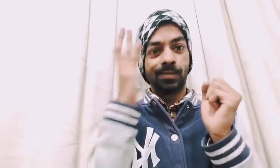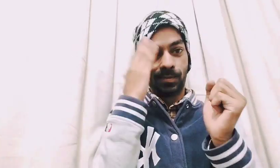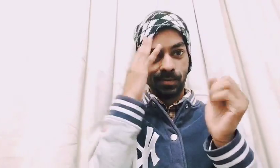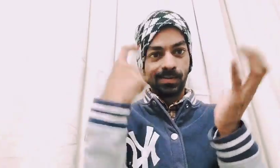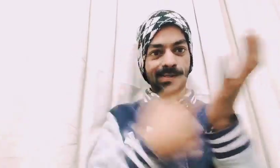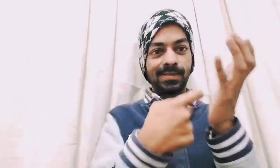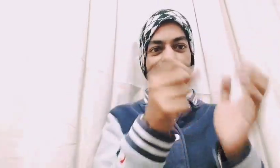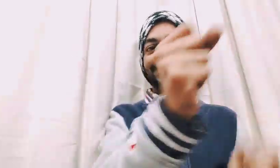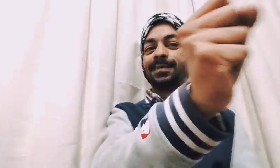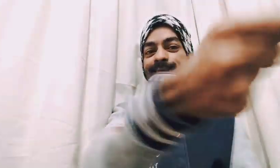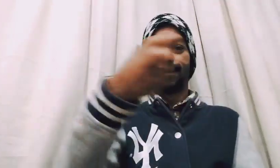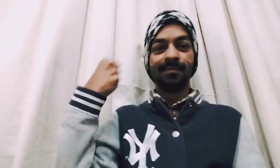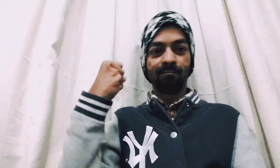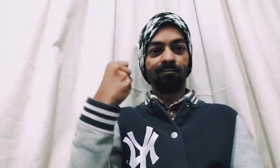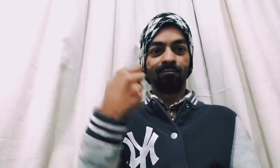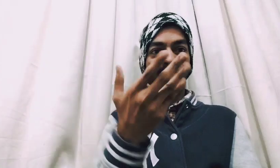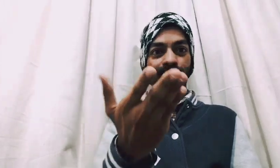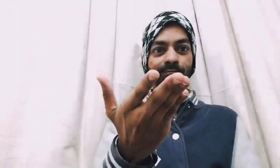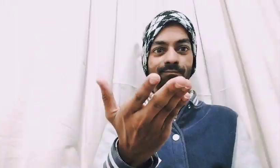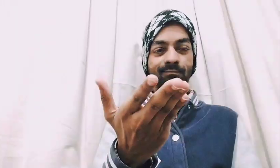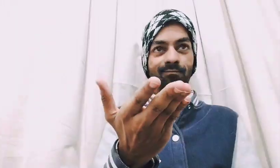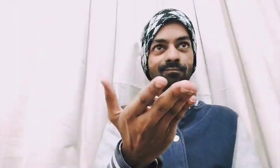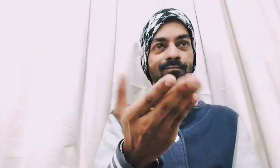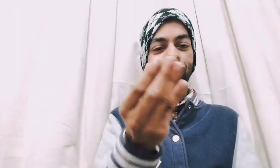so mo den keta.